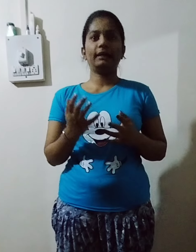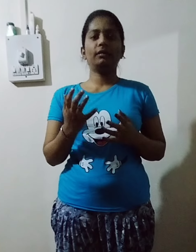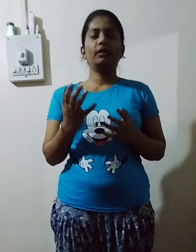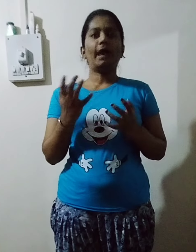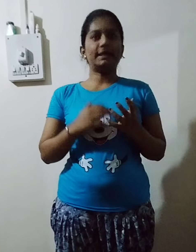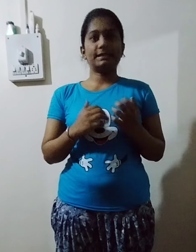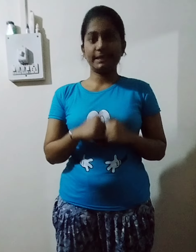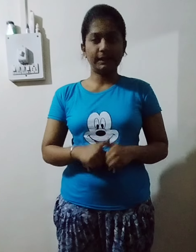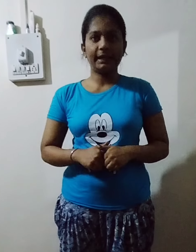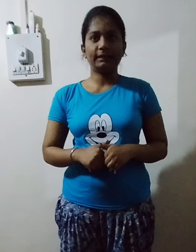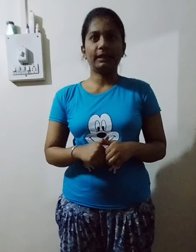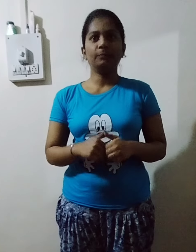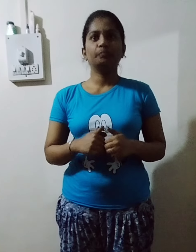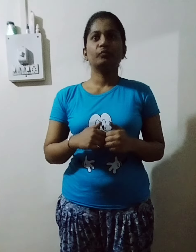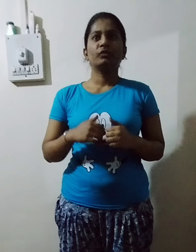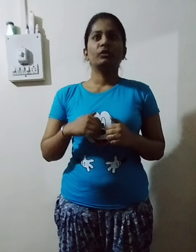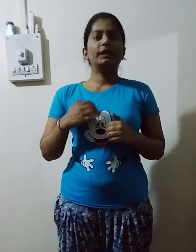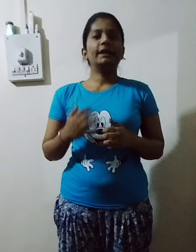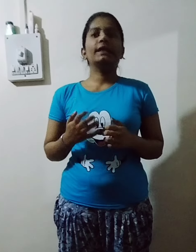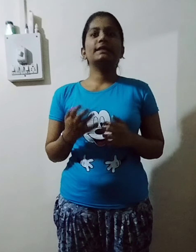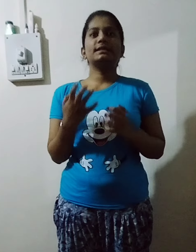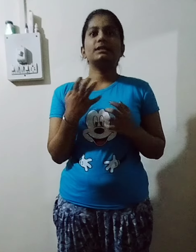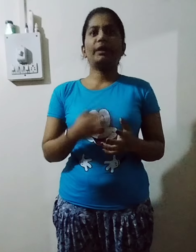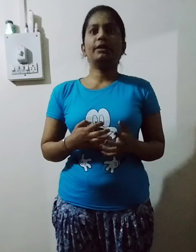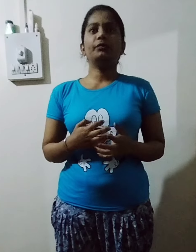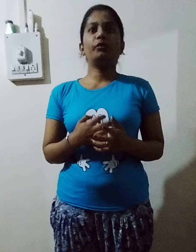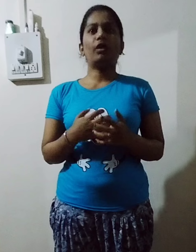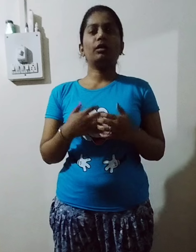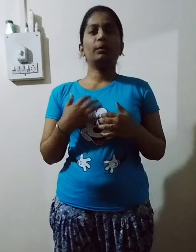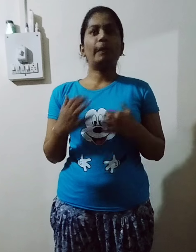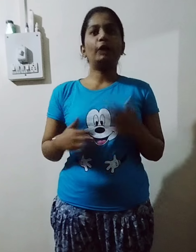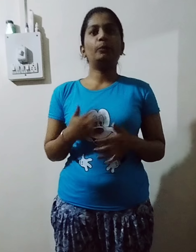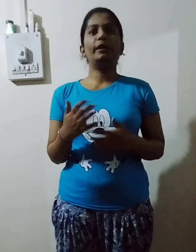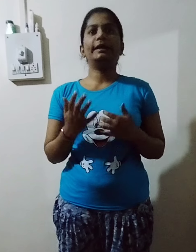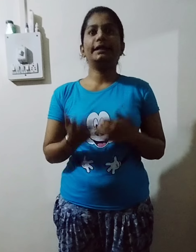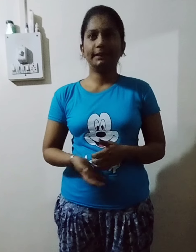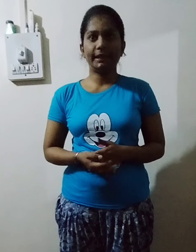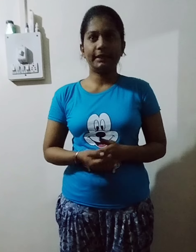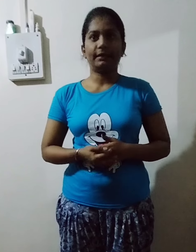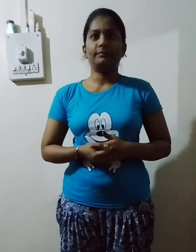accessing data. Linked list is better for manipulating the data.